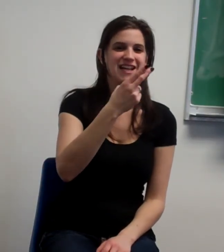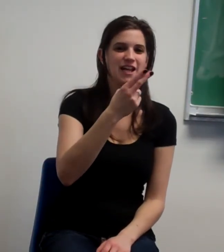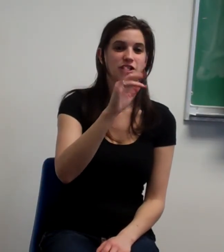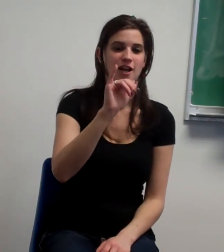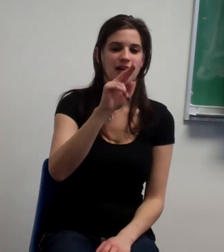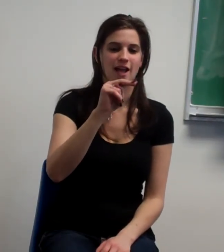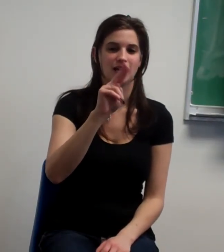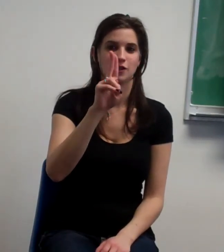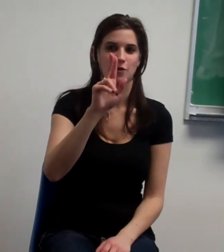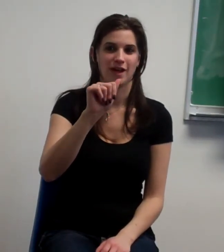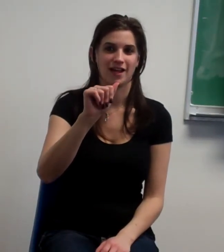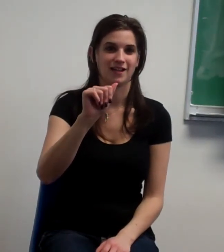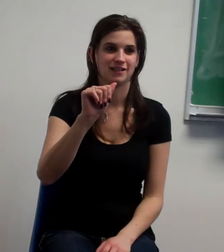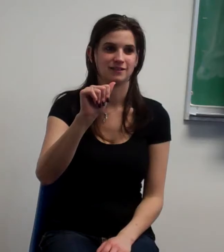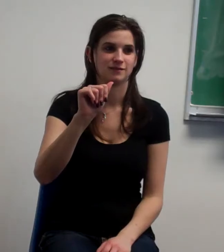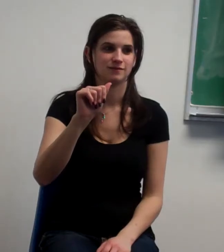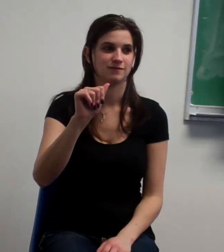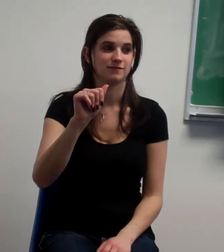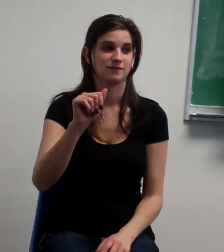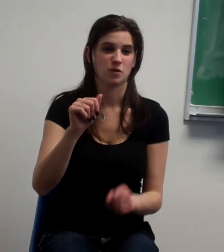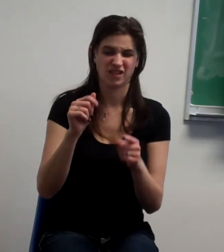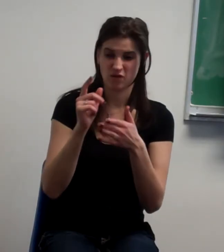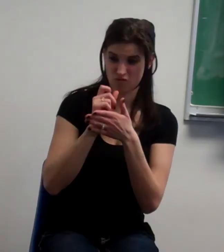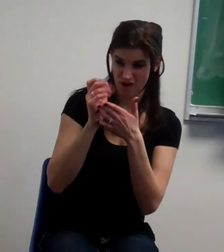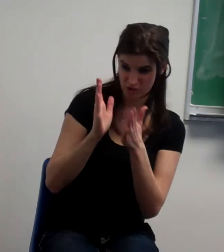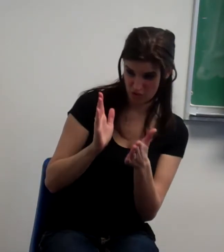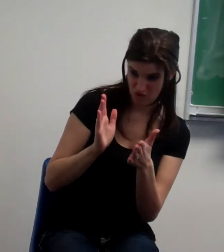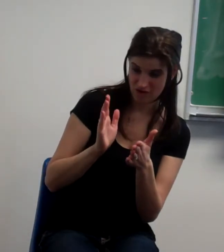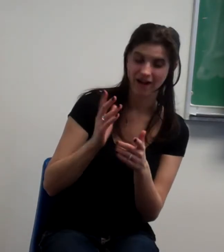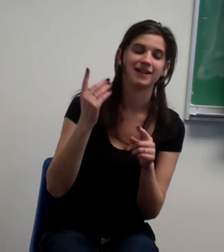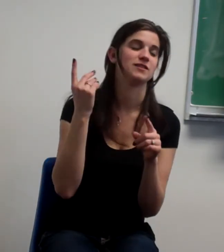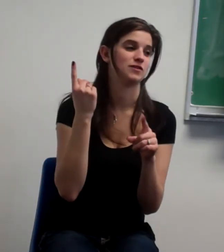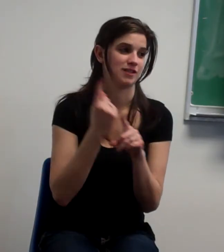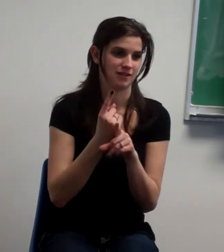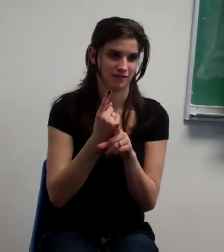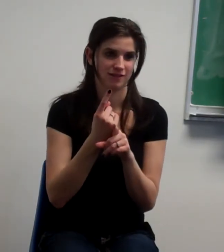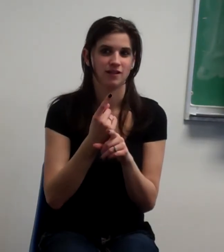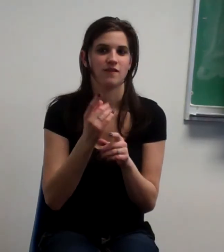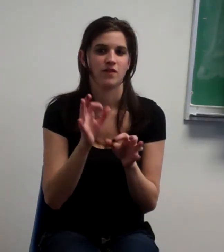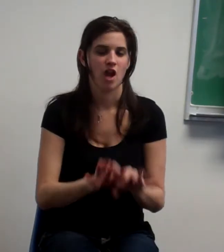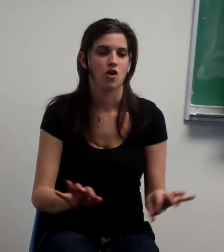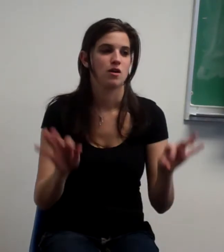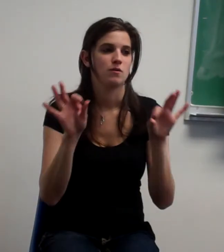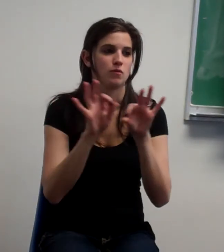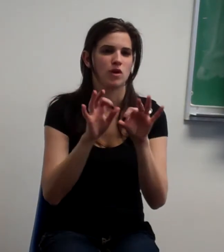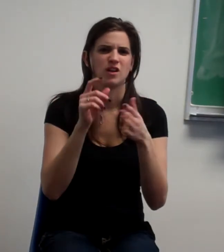C-H-I-N-U-A. Was he an author? Yes. Very important. Right, he wrote Things Fall Apart. Anybody heard that book?